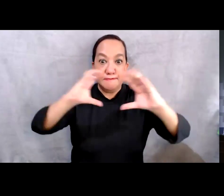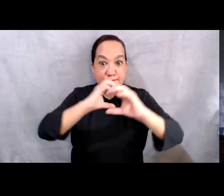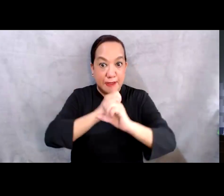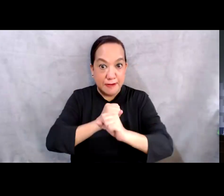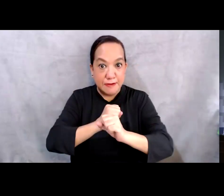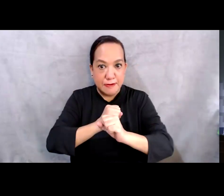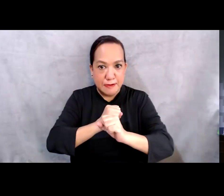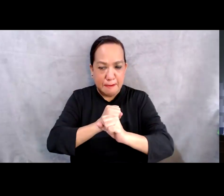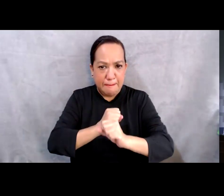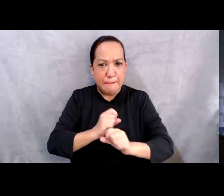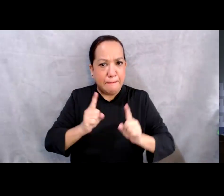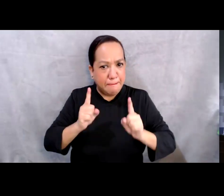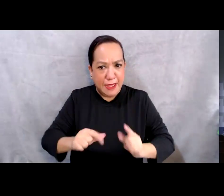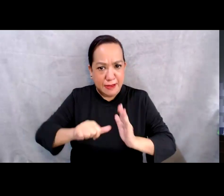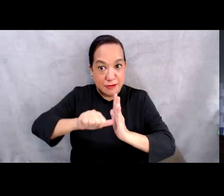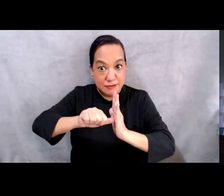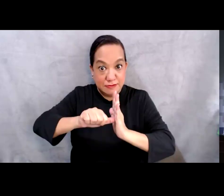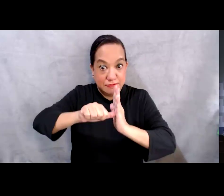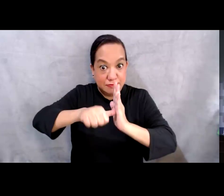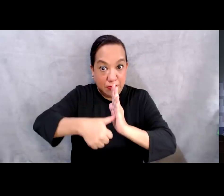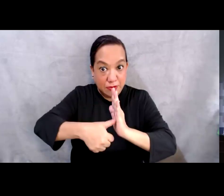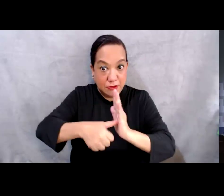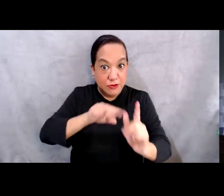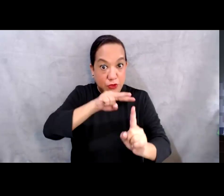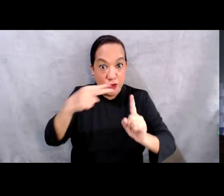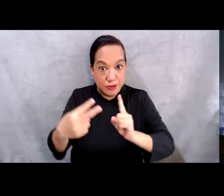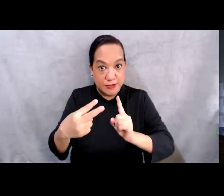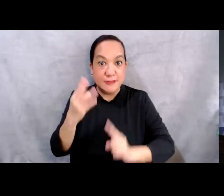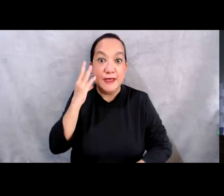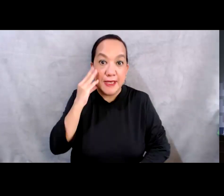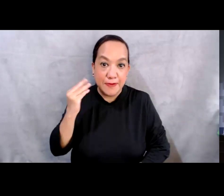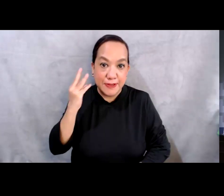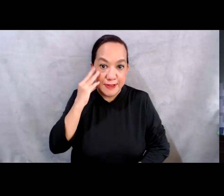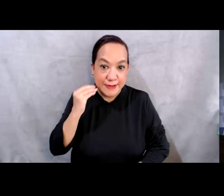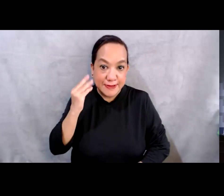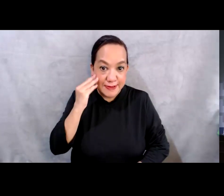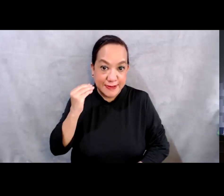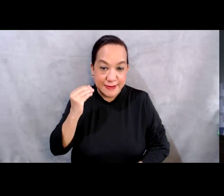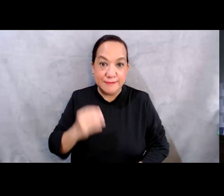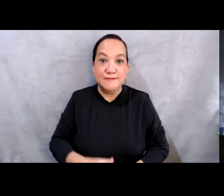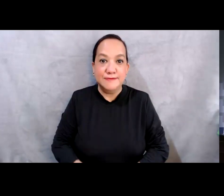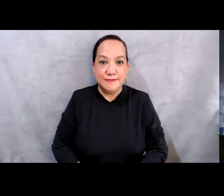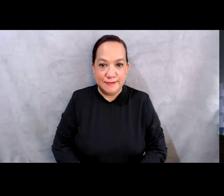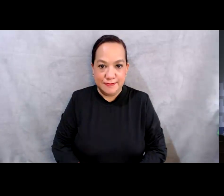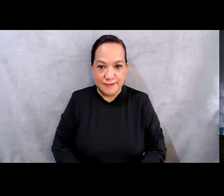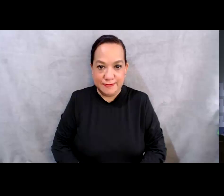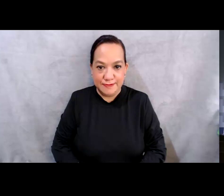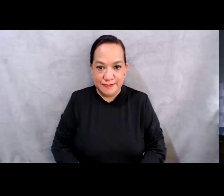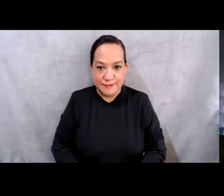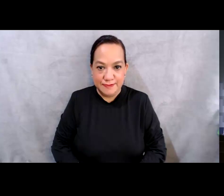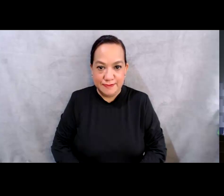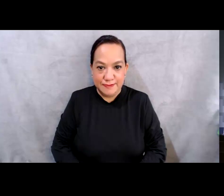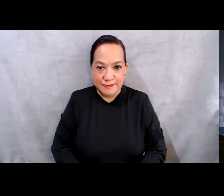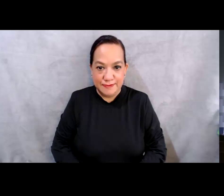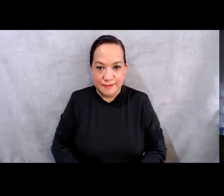and perspectives. So to go into the session, so today you will gain first-hand insights into the